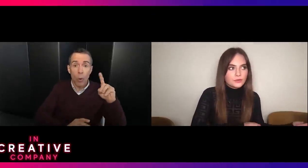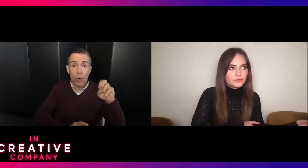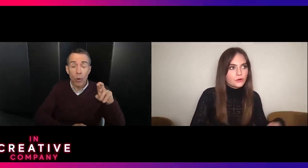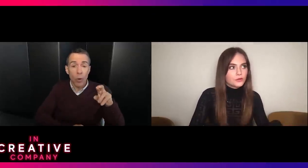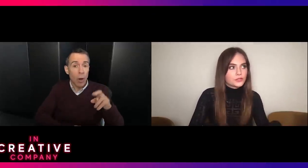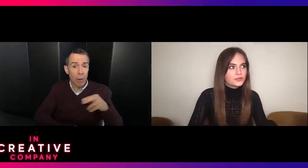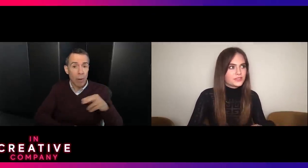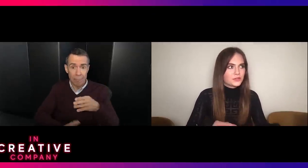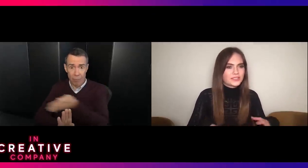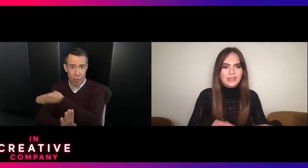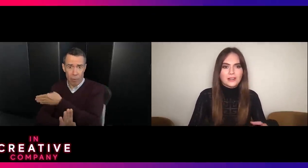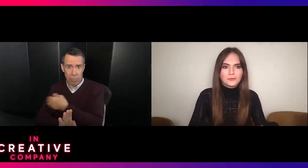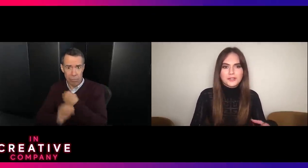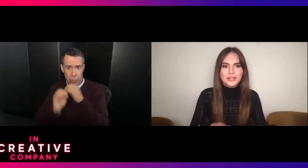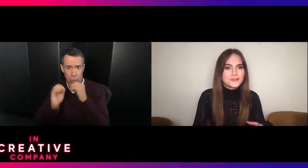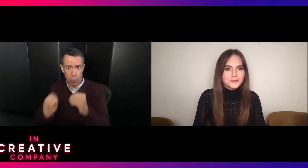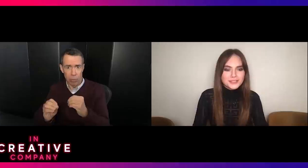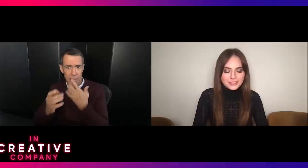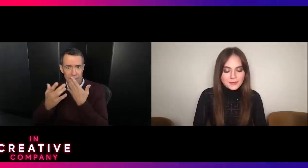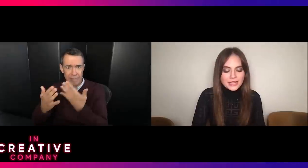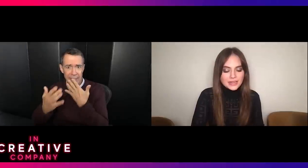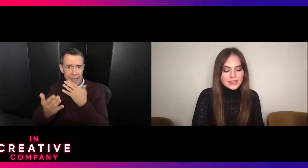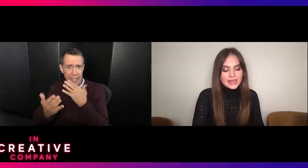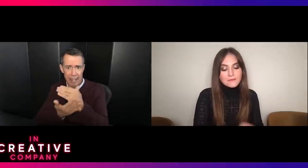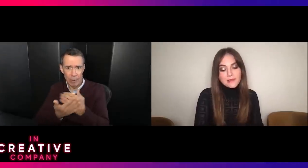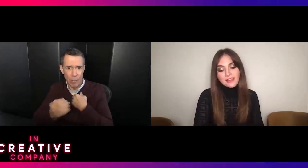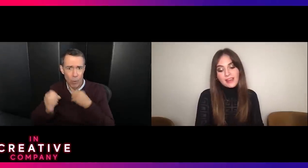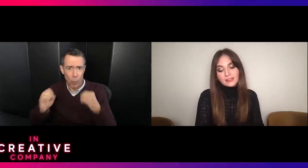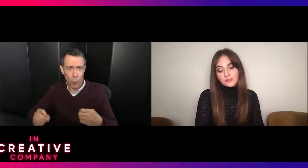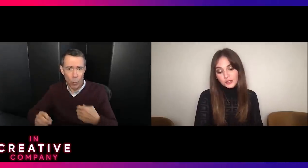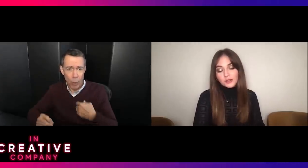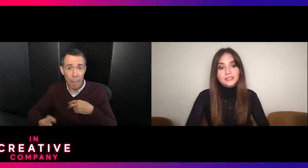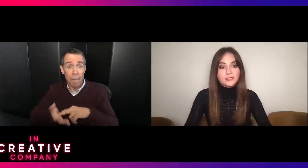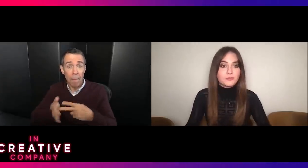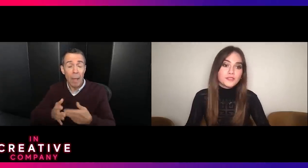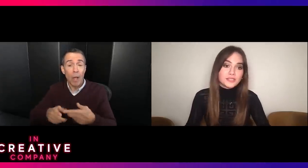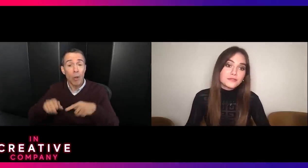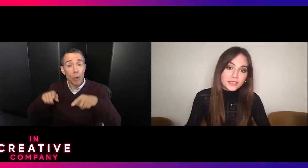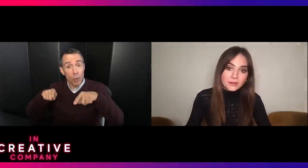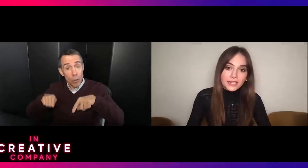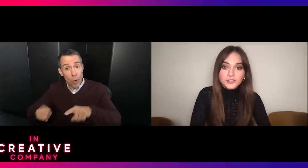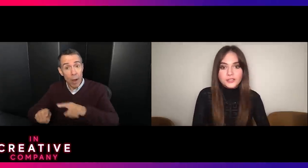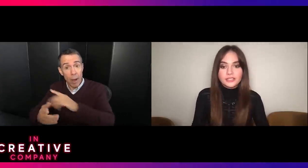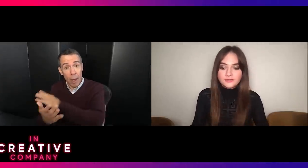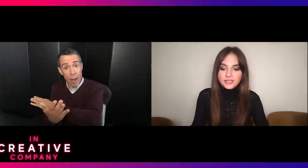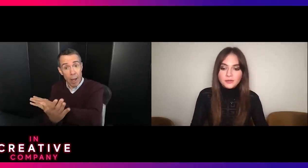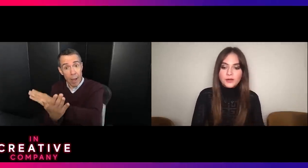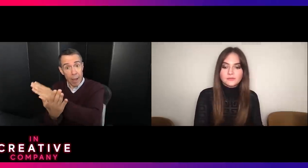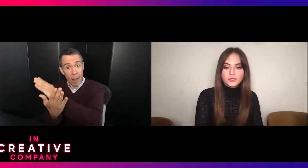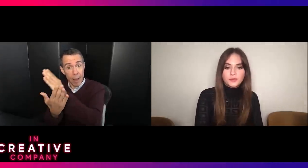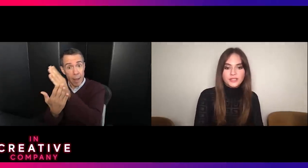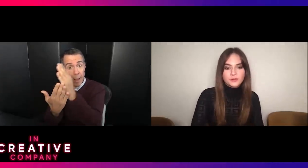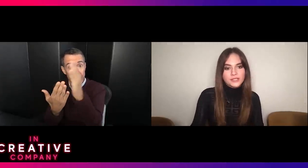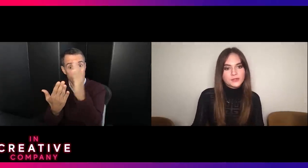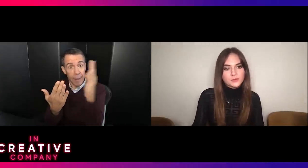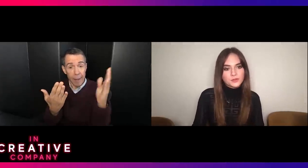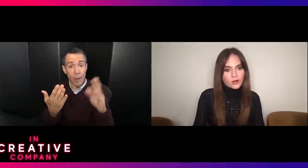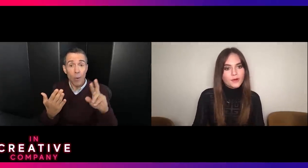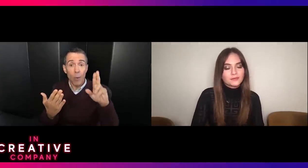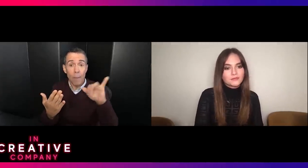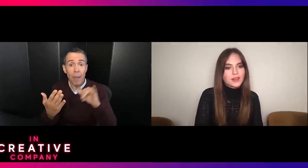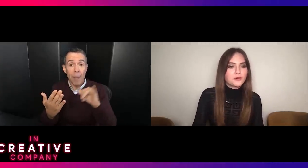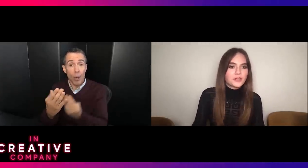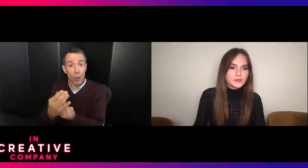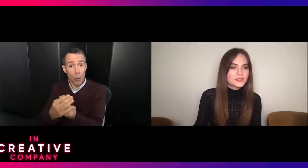singing lesson before shooting, so singing was kind of daunting to me, it meant that during the process of filming and during the film, when Ruby's voice